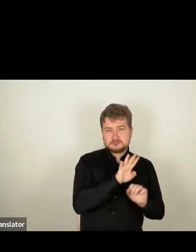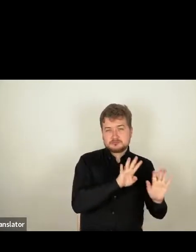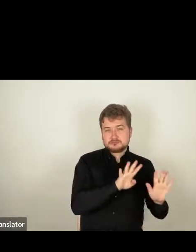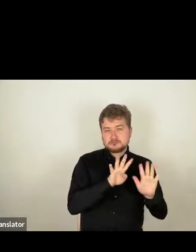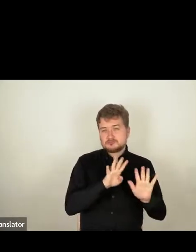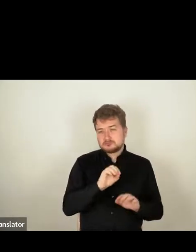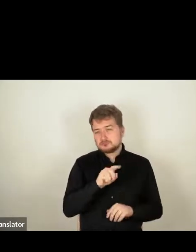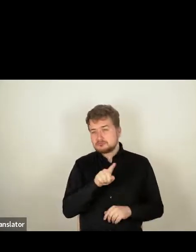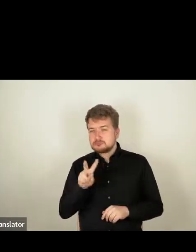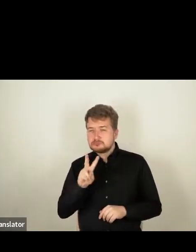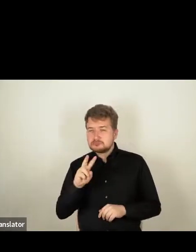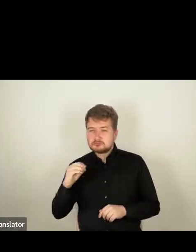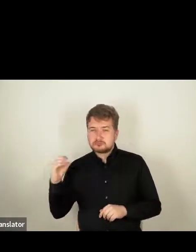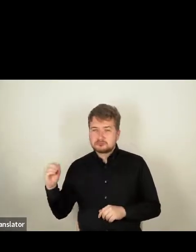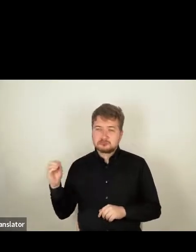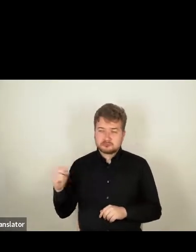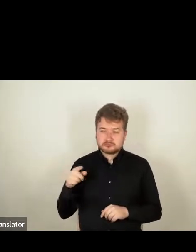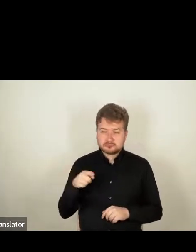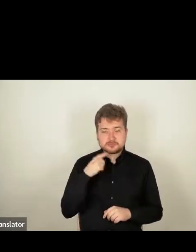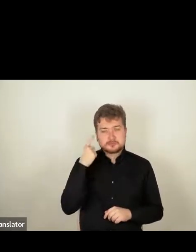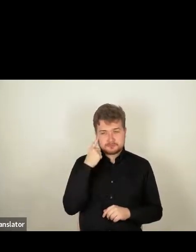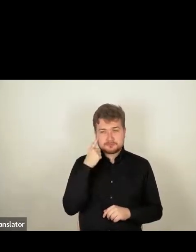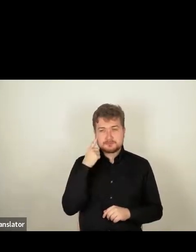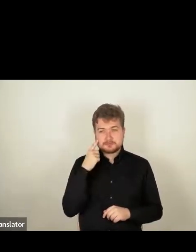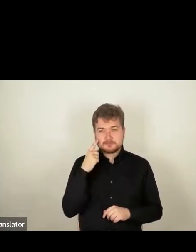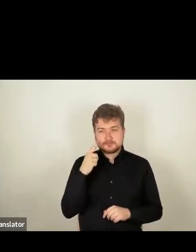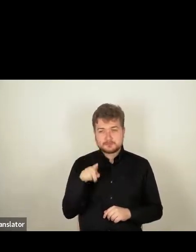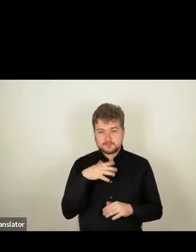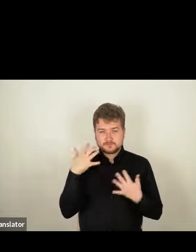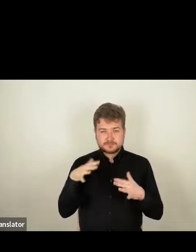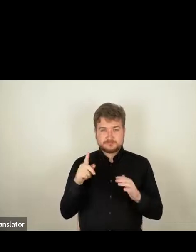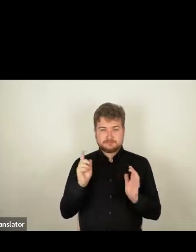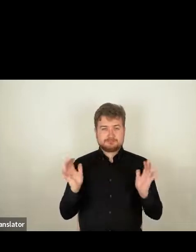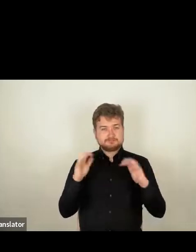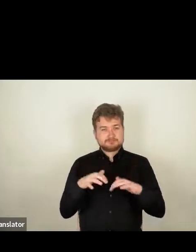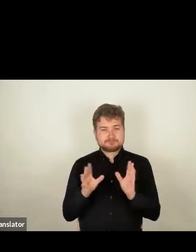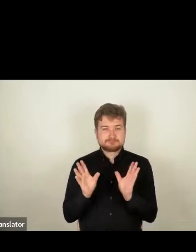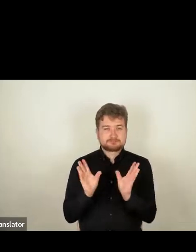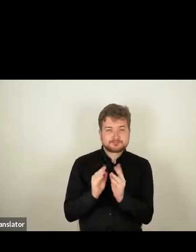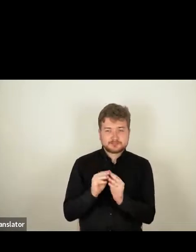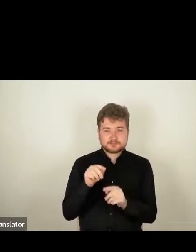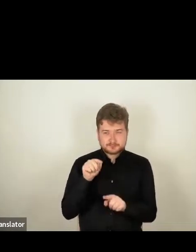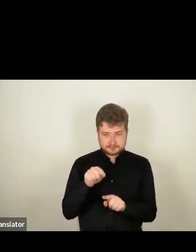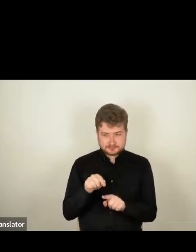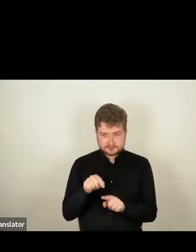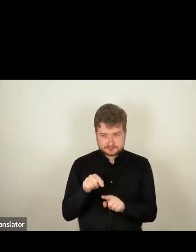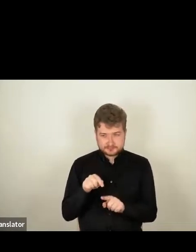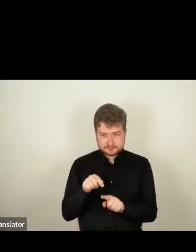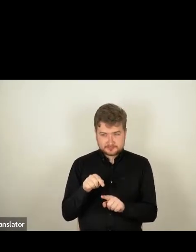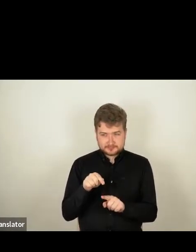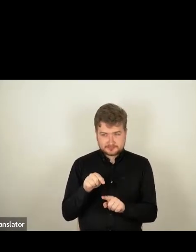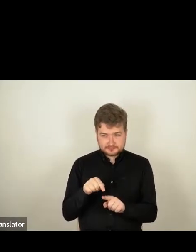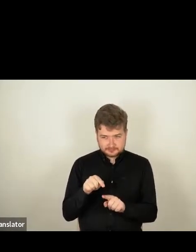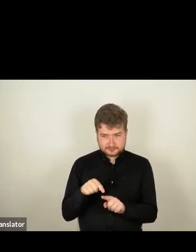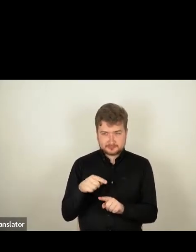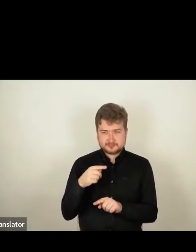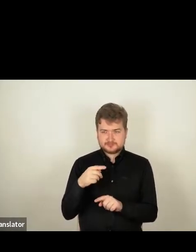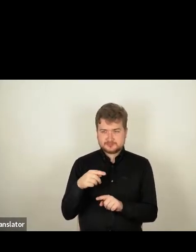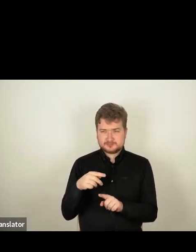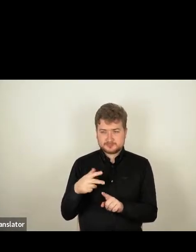we had one session in which we went all 24 hours for 3 days and three